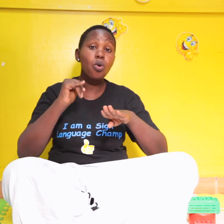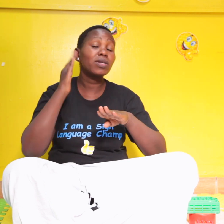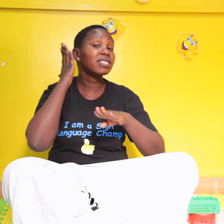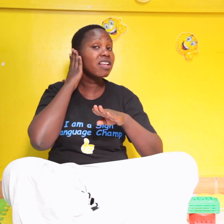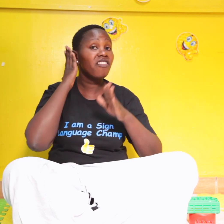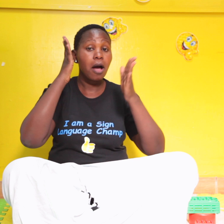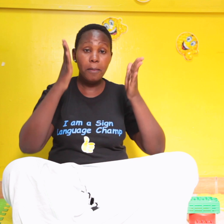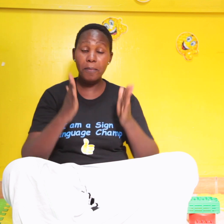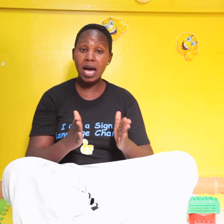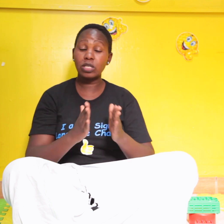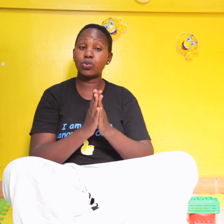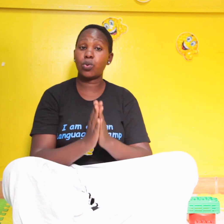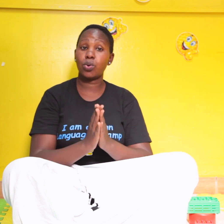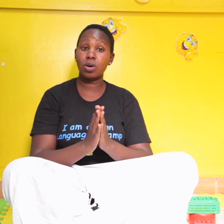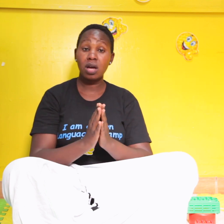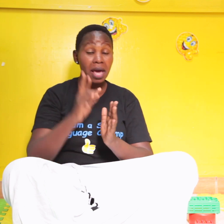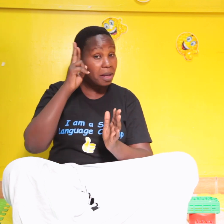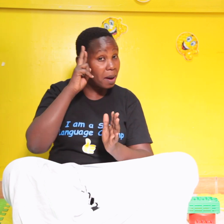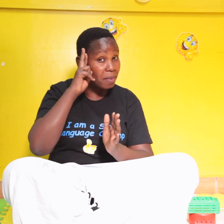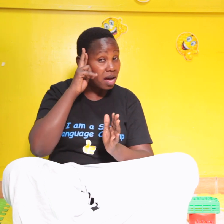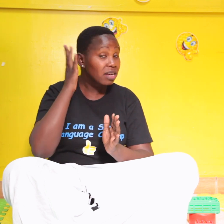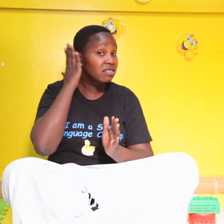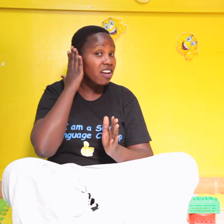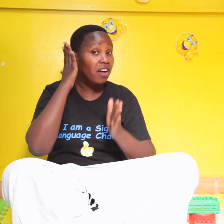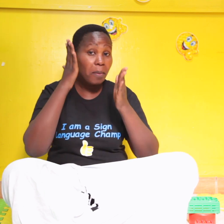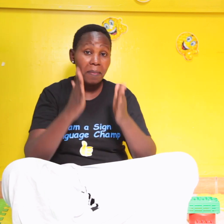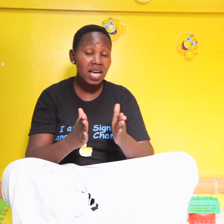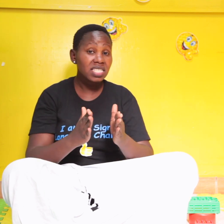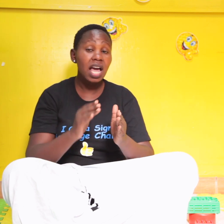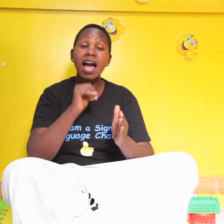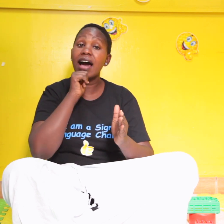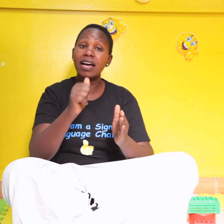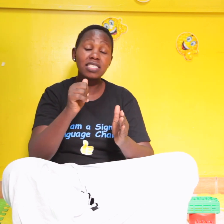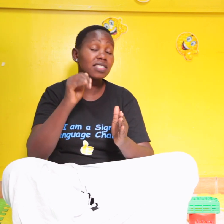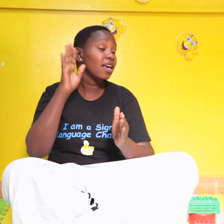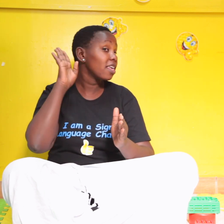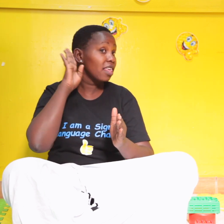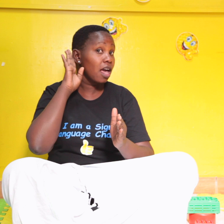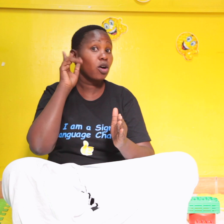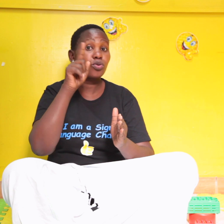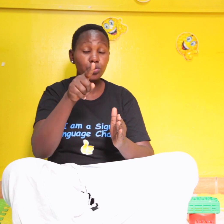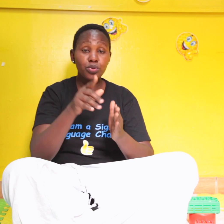How do you call a deaf person? Remember that a deaf person cannot hear you.